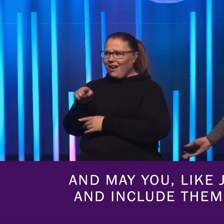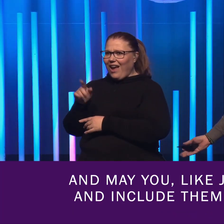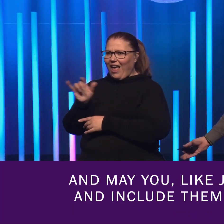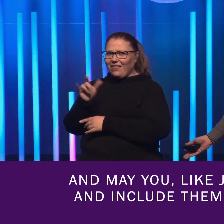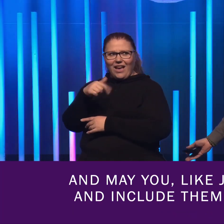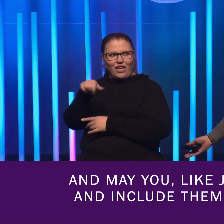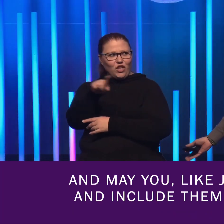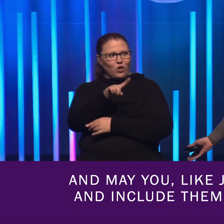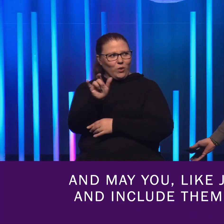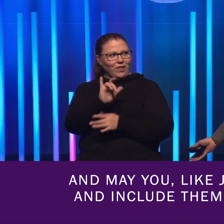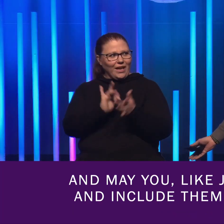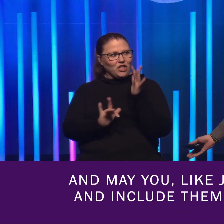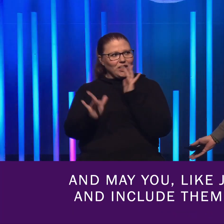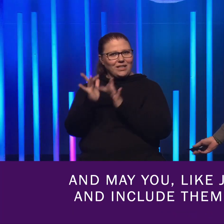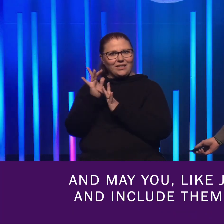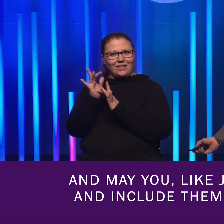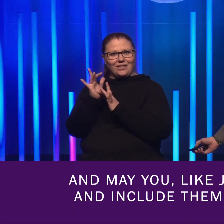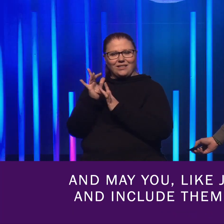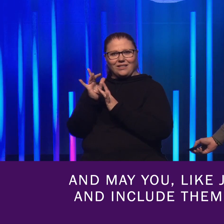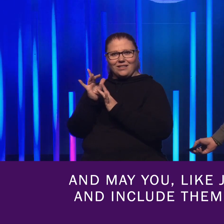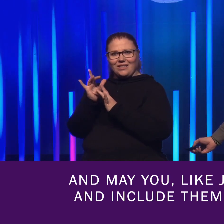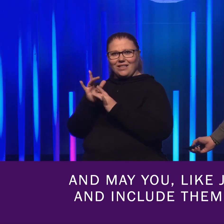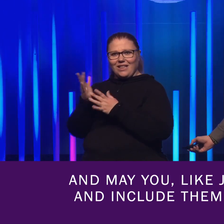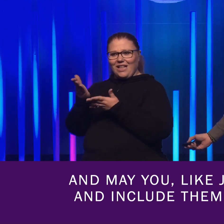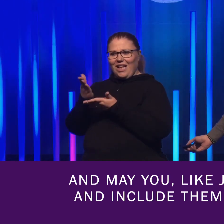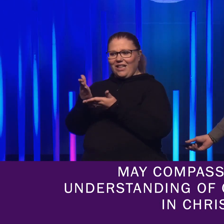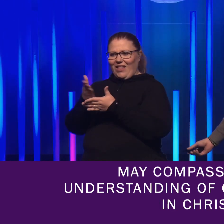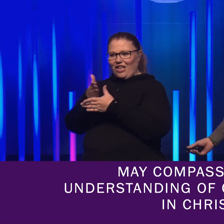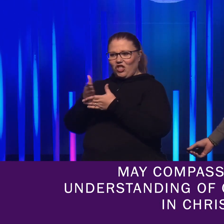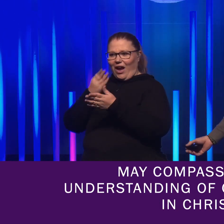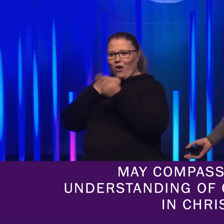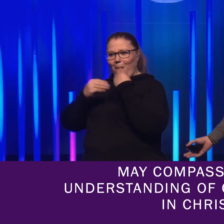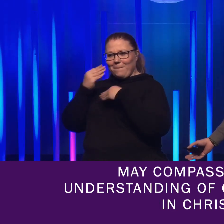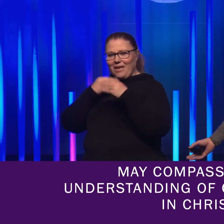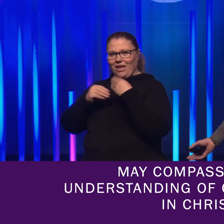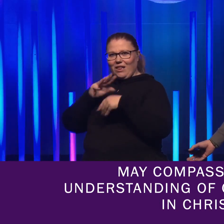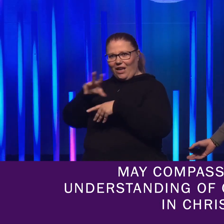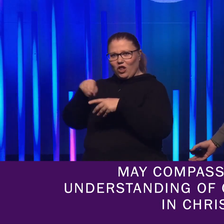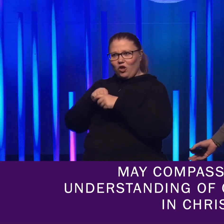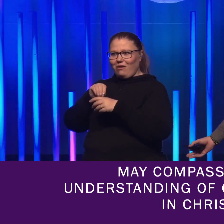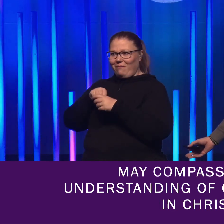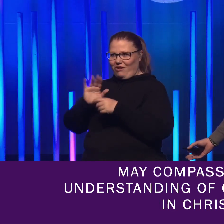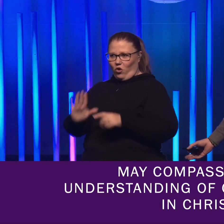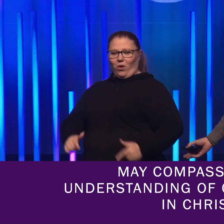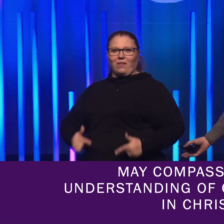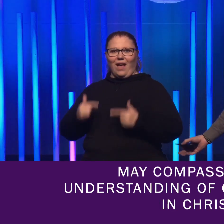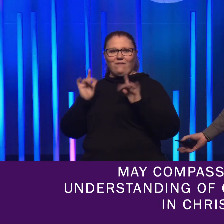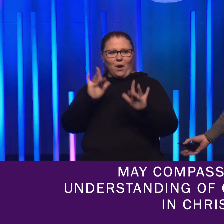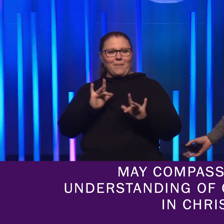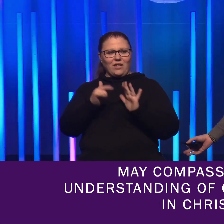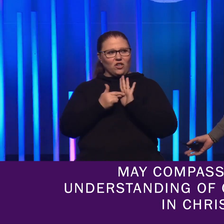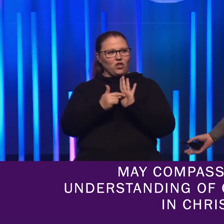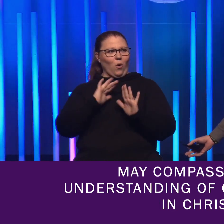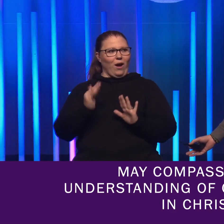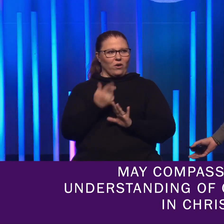and include them fully in your life. May compassion mark our understanding of God and